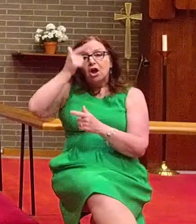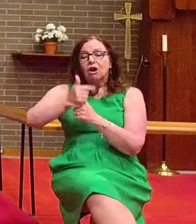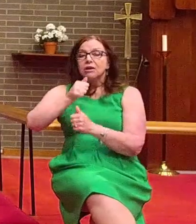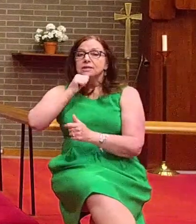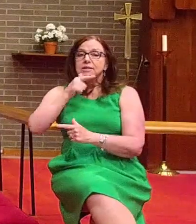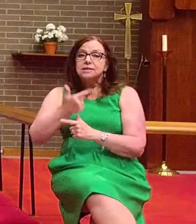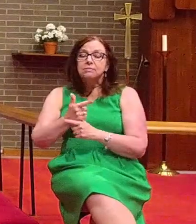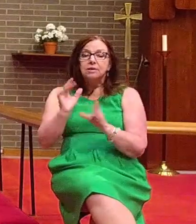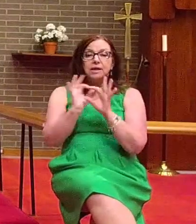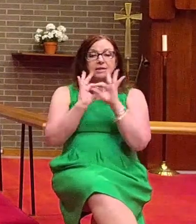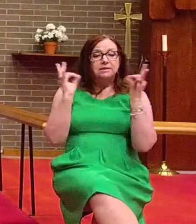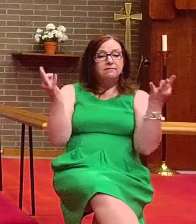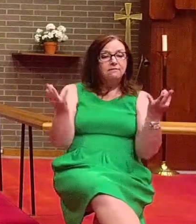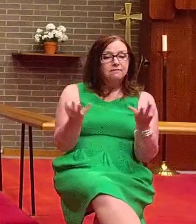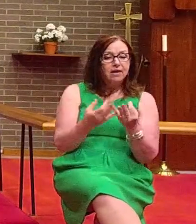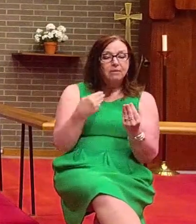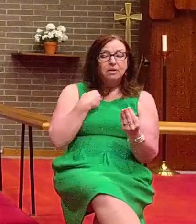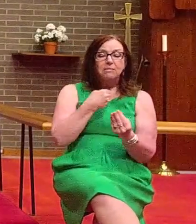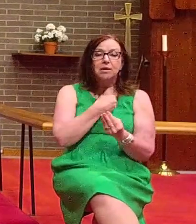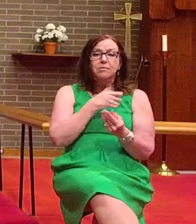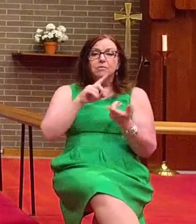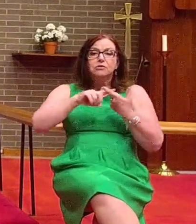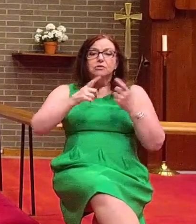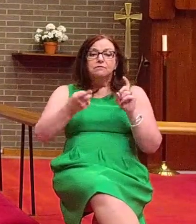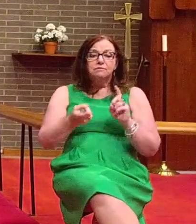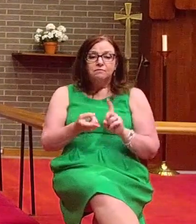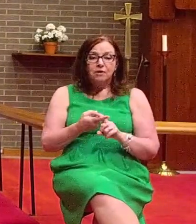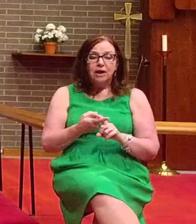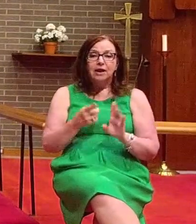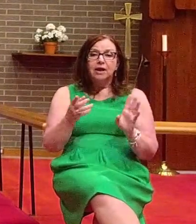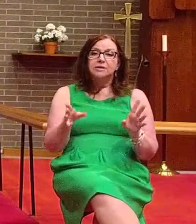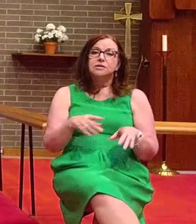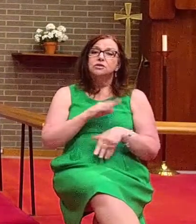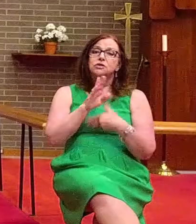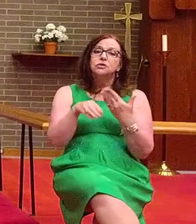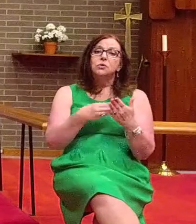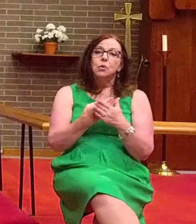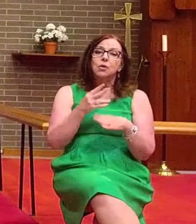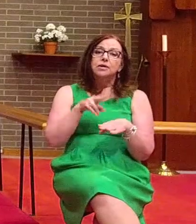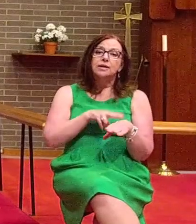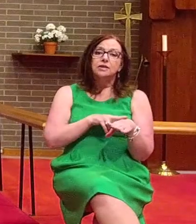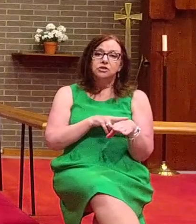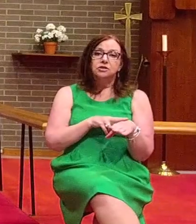family, to our friends, to all nations.